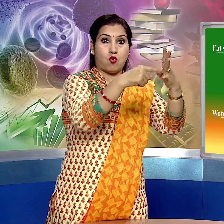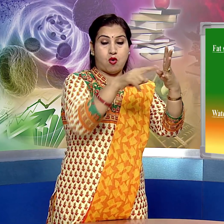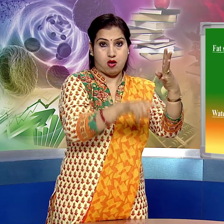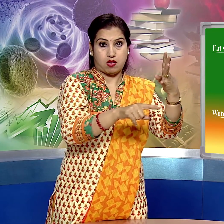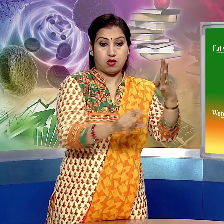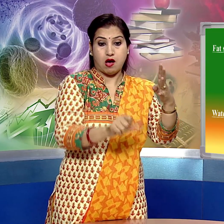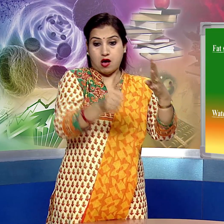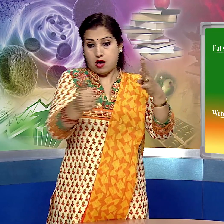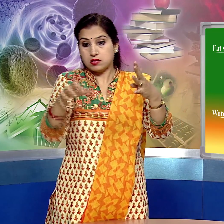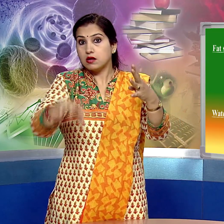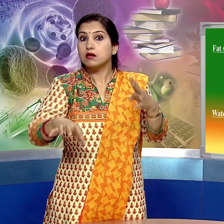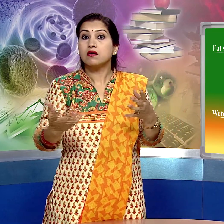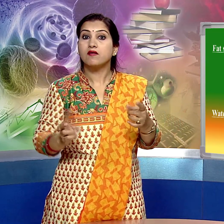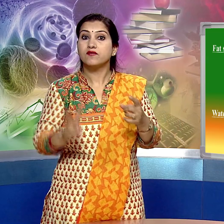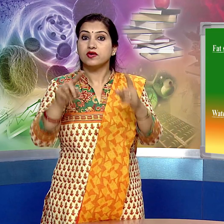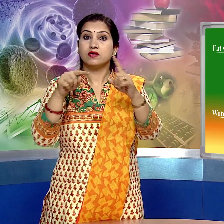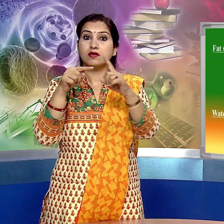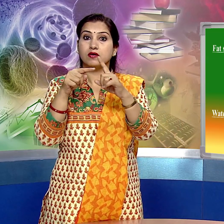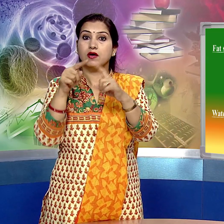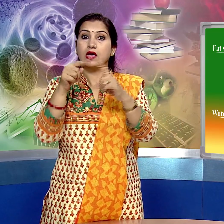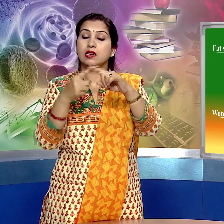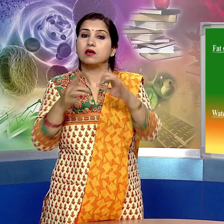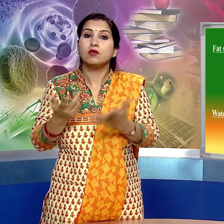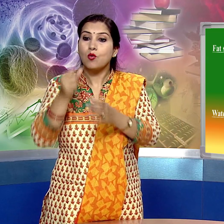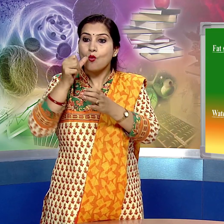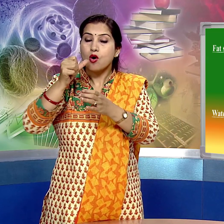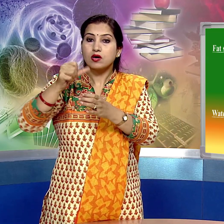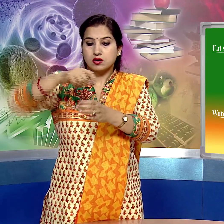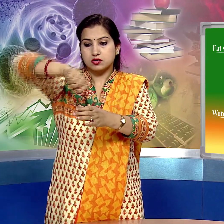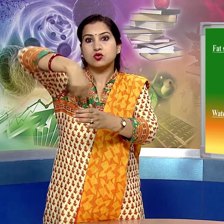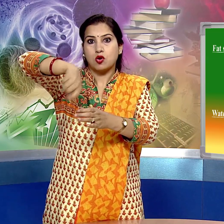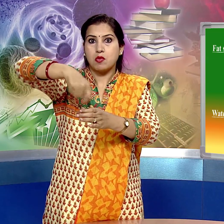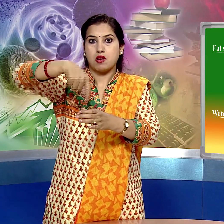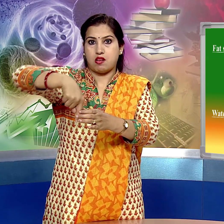The other type of vitamins are water-soluble vitamins.